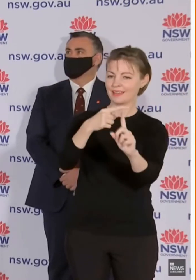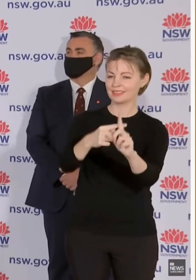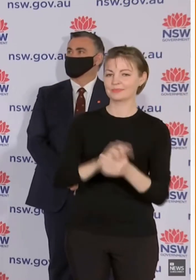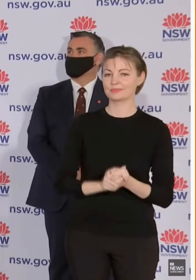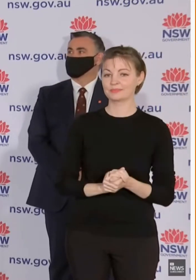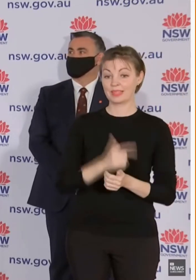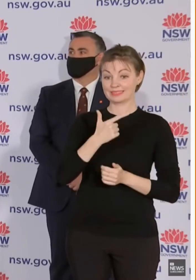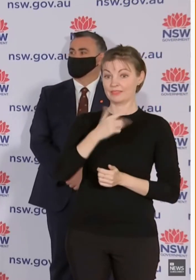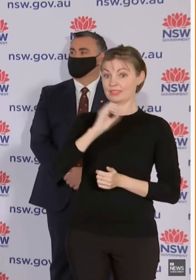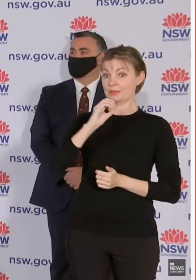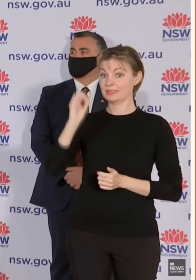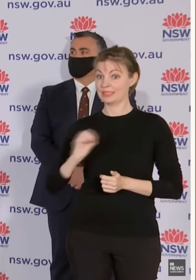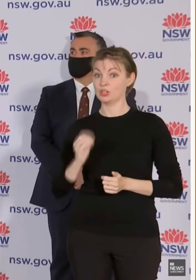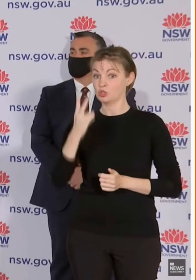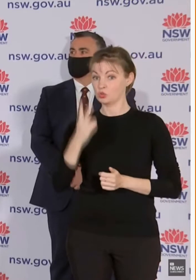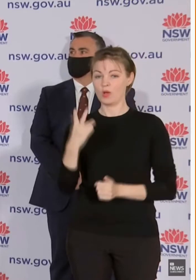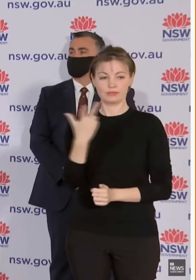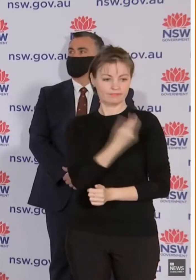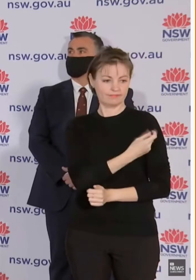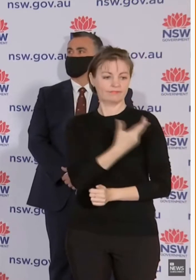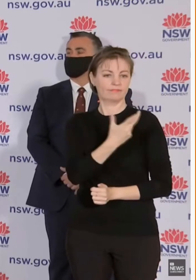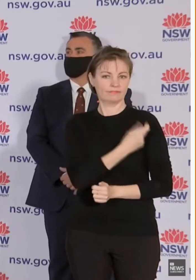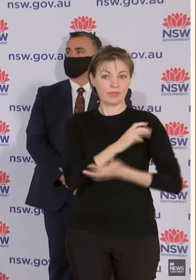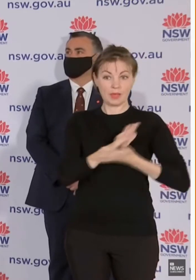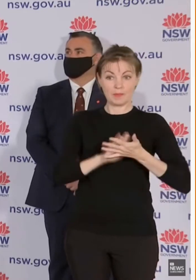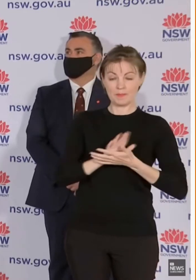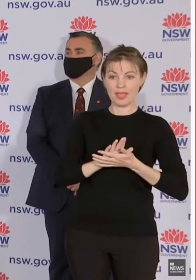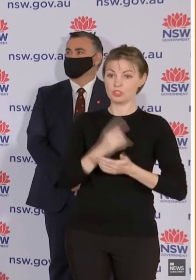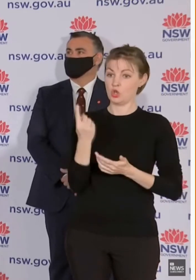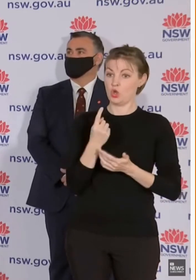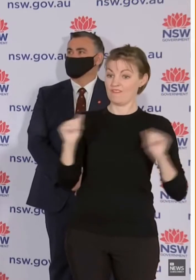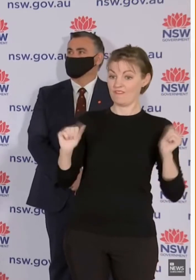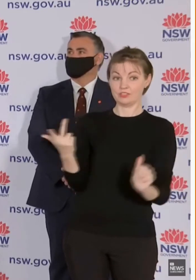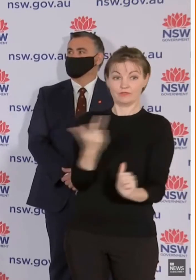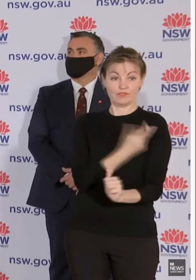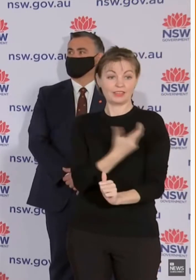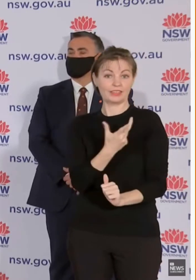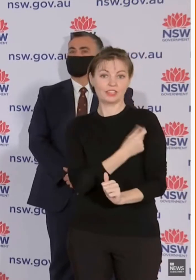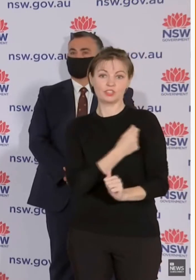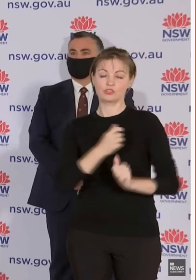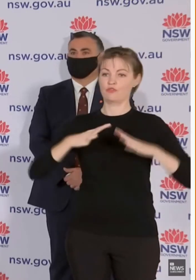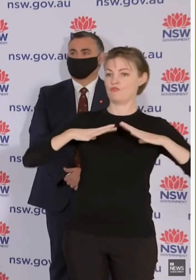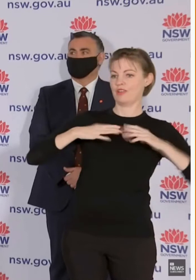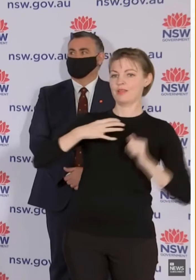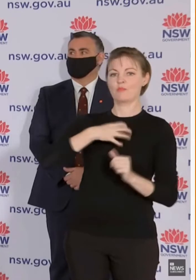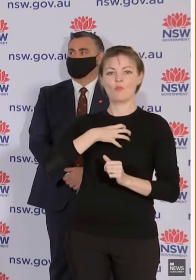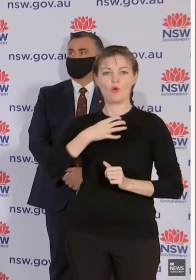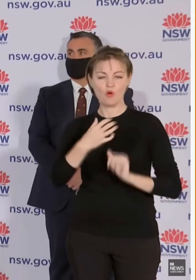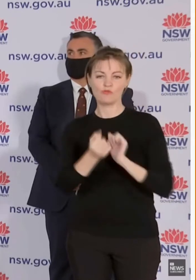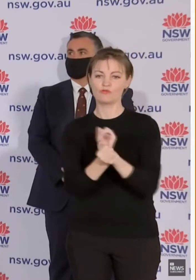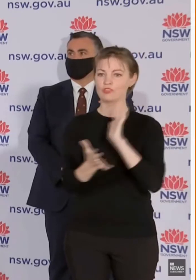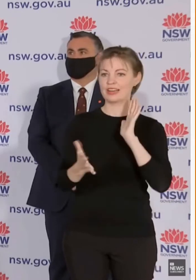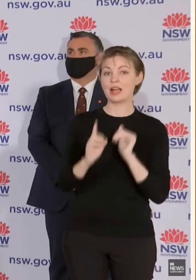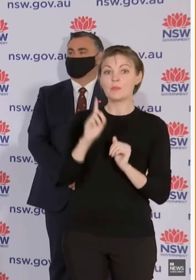that are vaccinated, 70% double dose gives those of us vaccinated freedoms, 80% double dose allows us to look